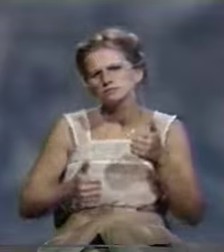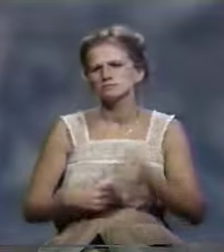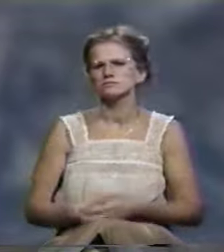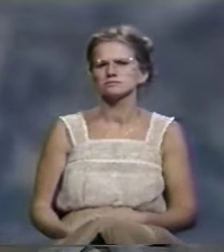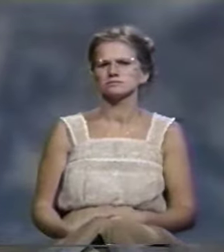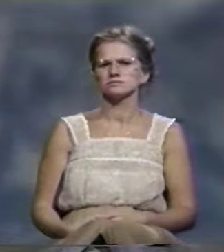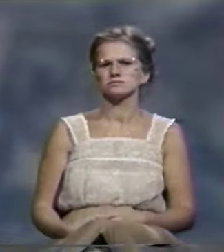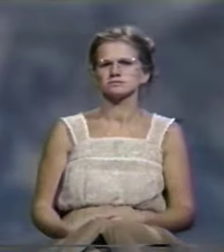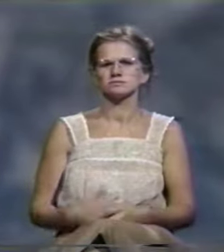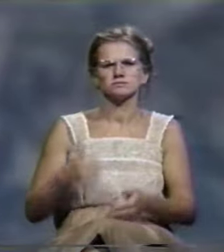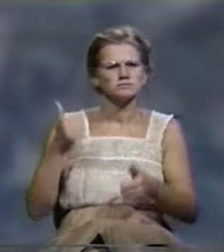Which.